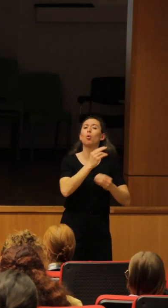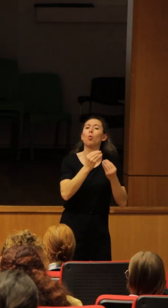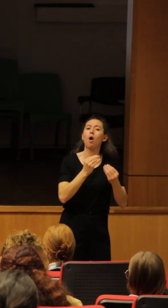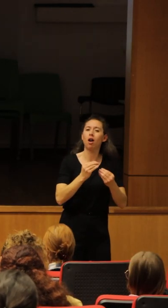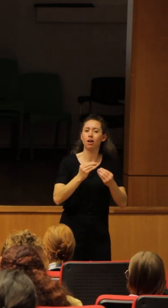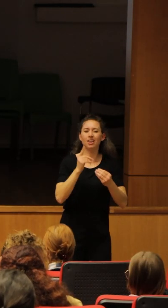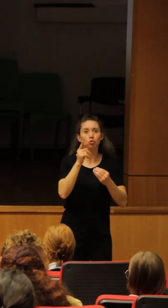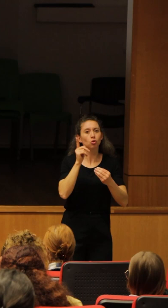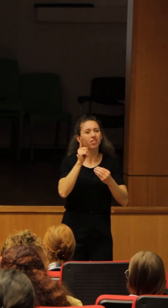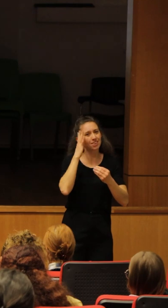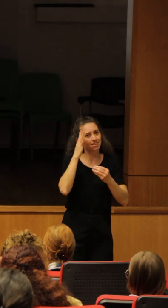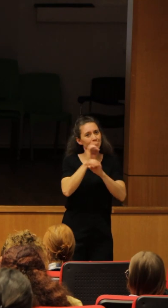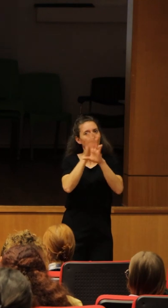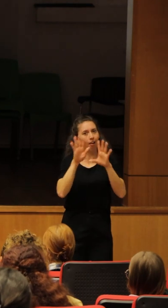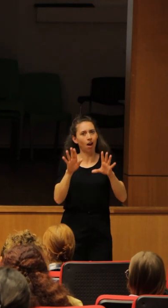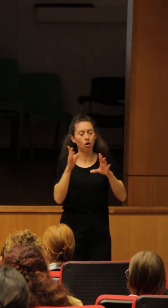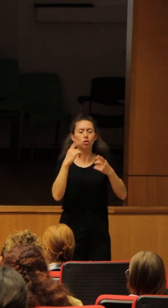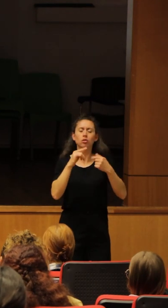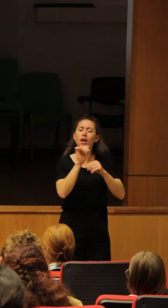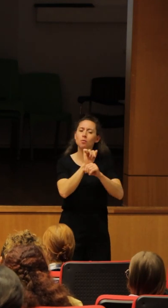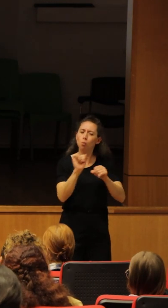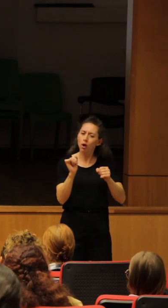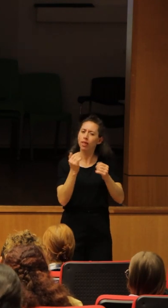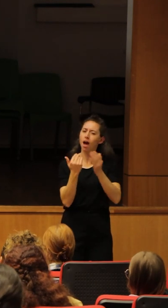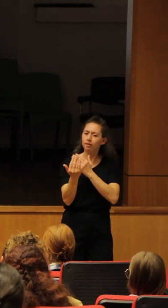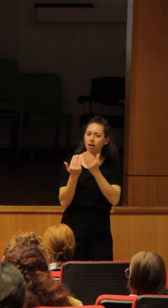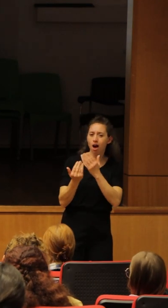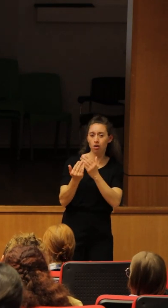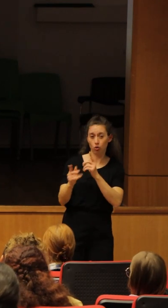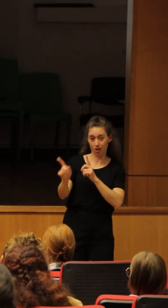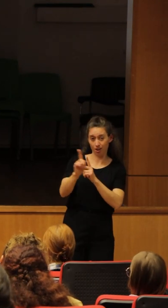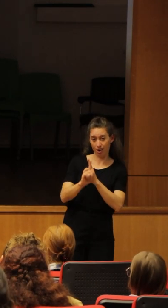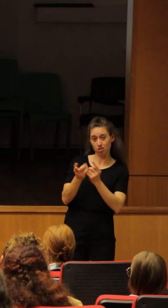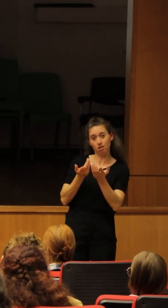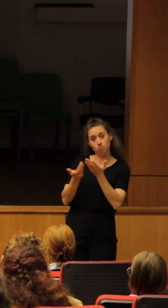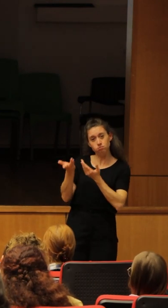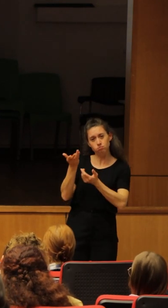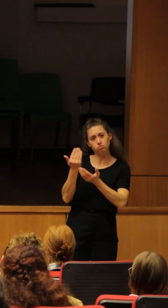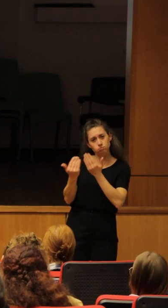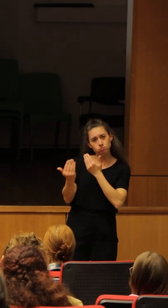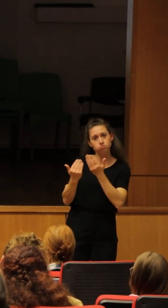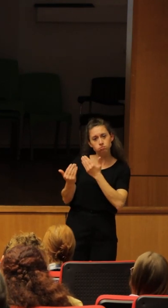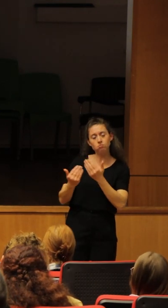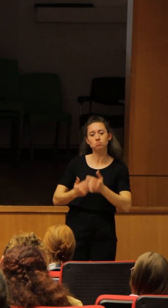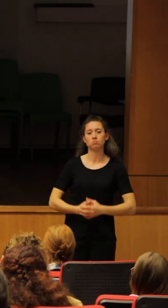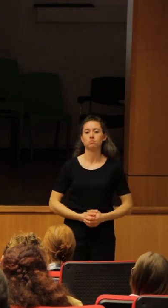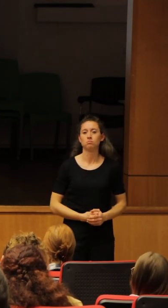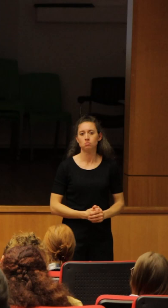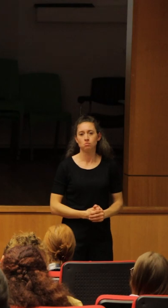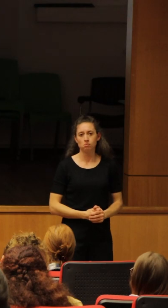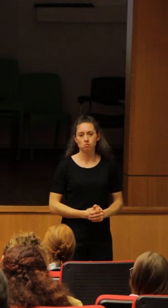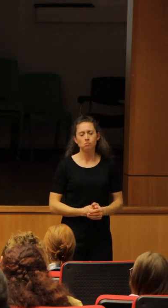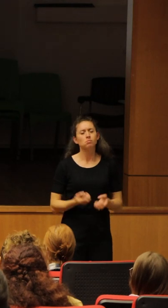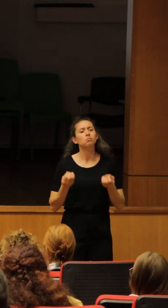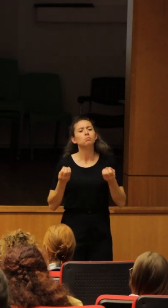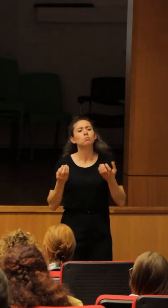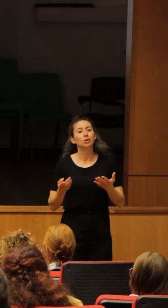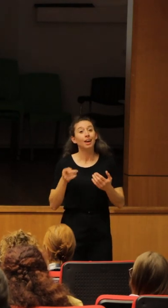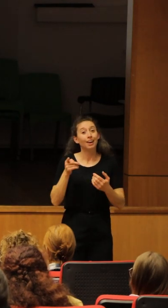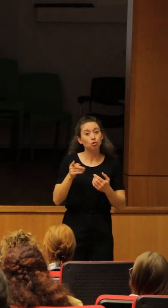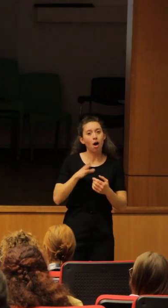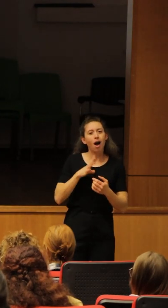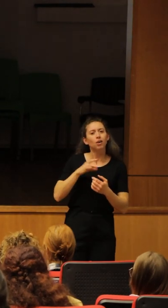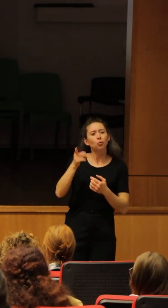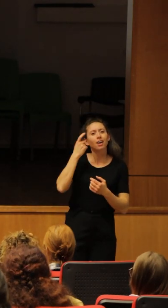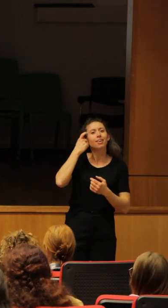with the client. Entonces ahí uno llega a negociar con el cliente. Because for the client, they have their ideas of the result. Porque ellos tienen su